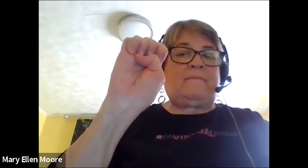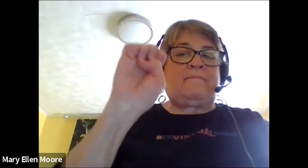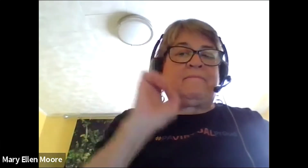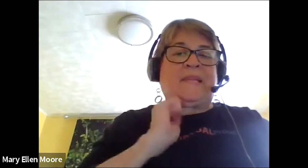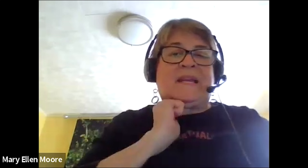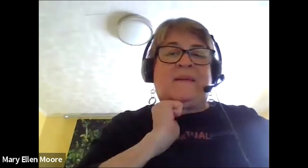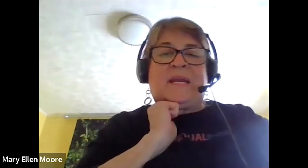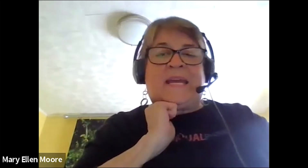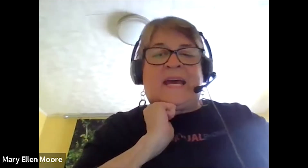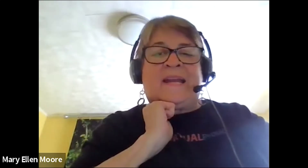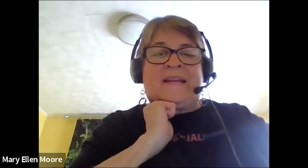Did anybody get it?